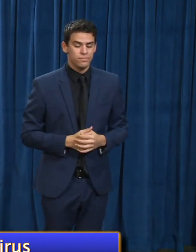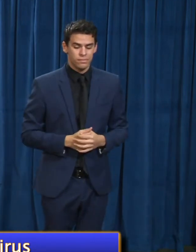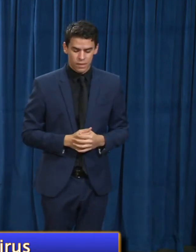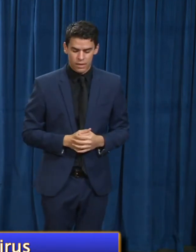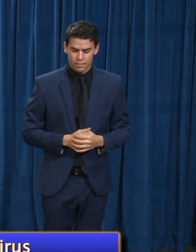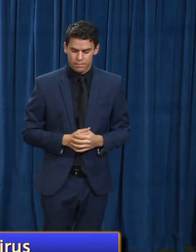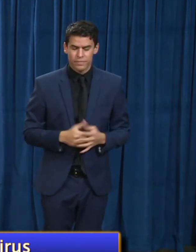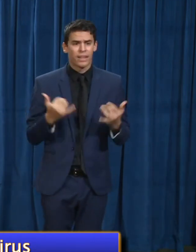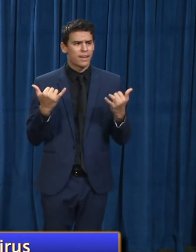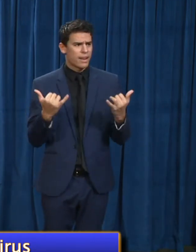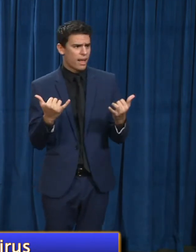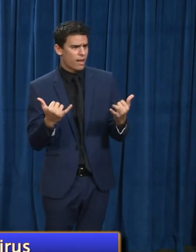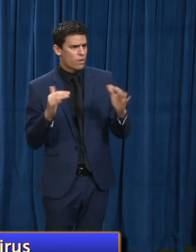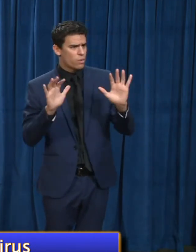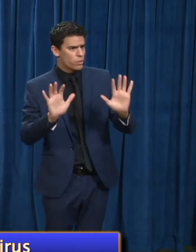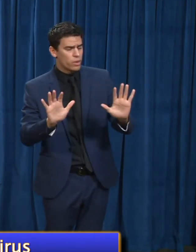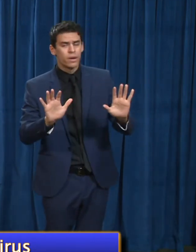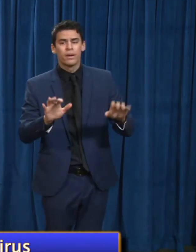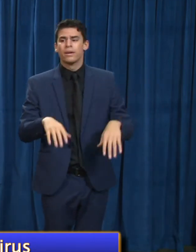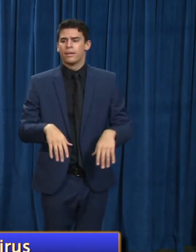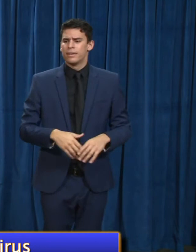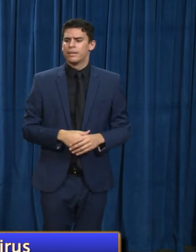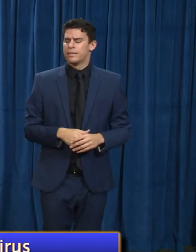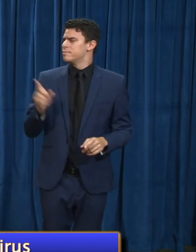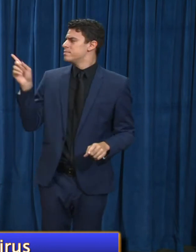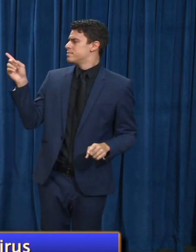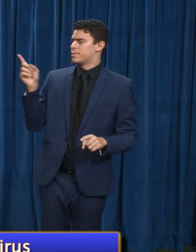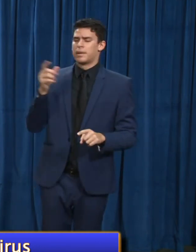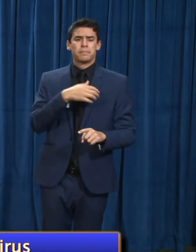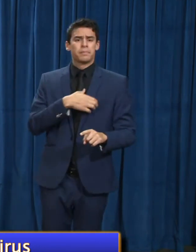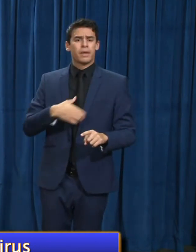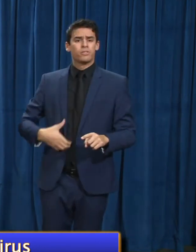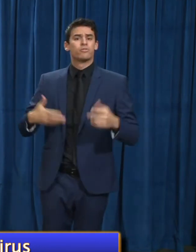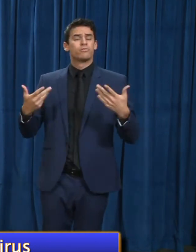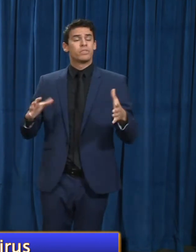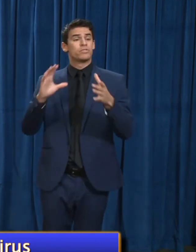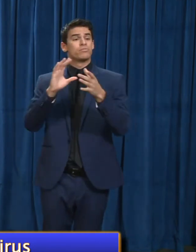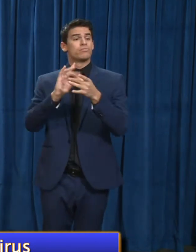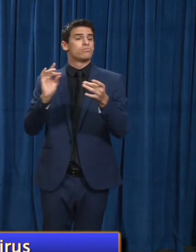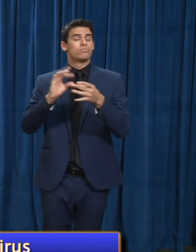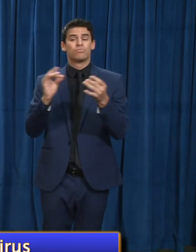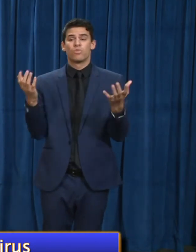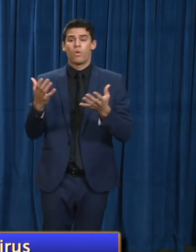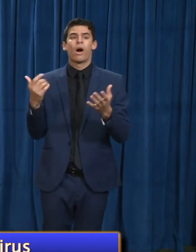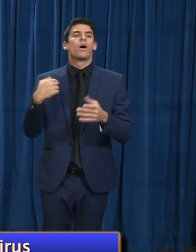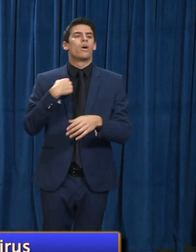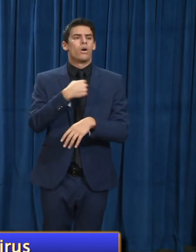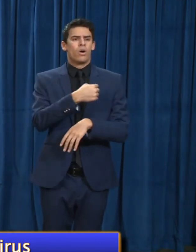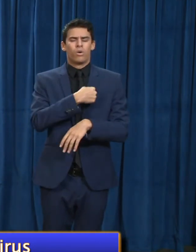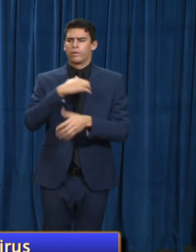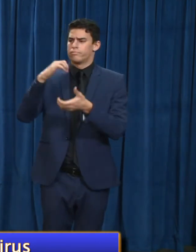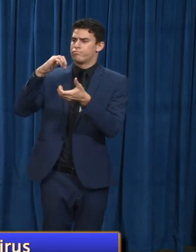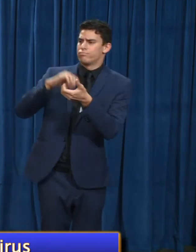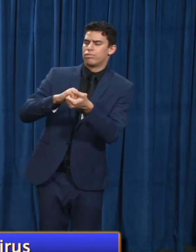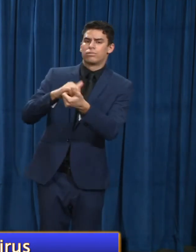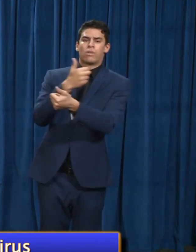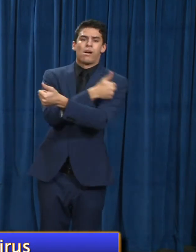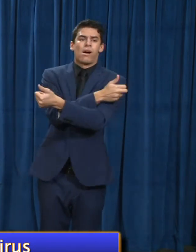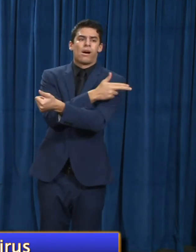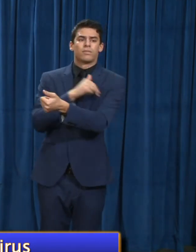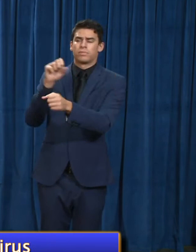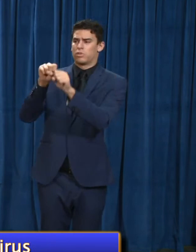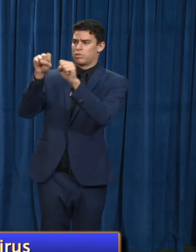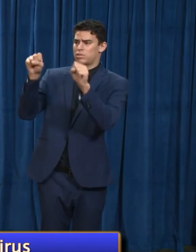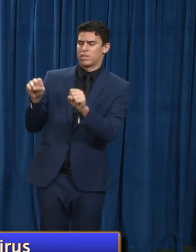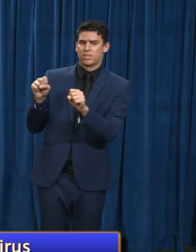With regard to the mayor mentioned to you that we are in contact with the hospital systems with regard